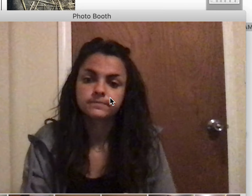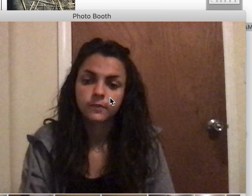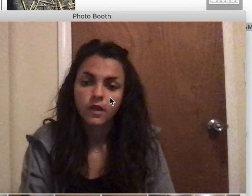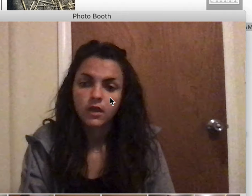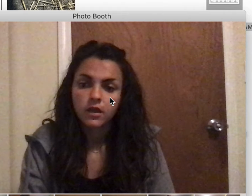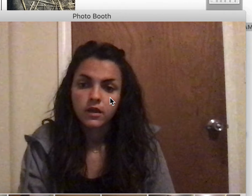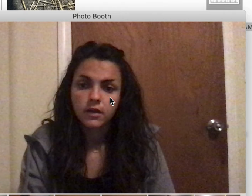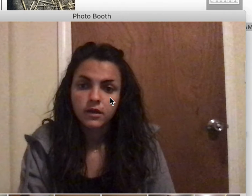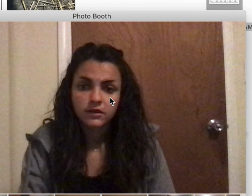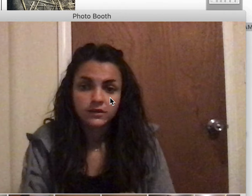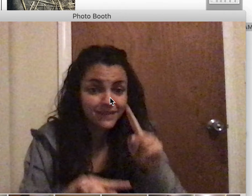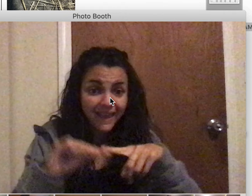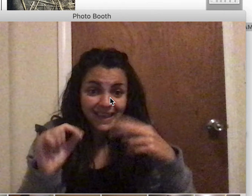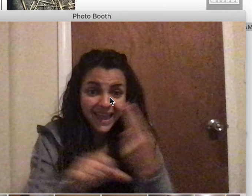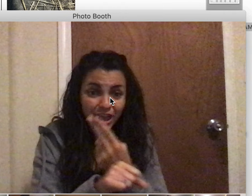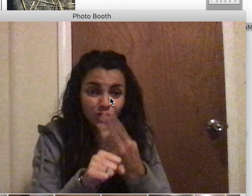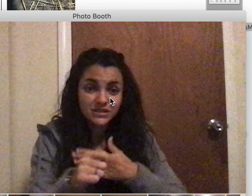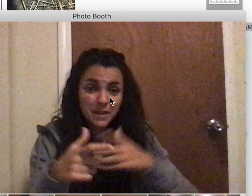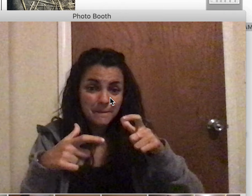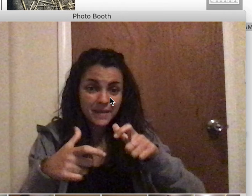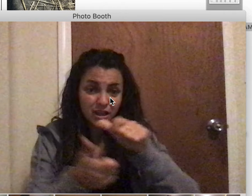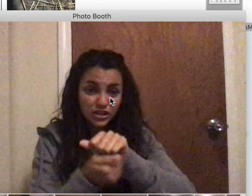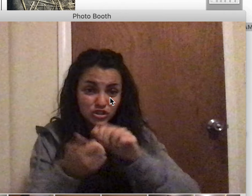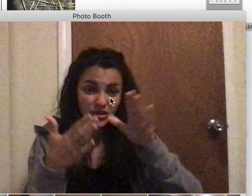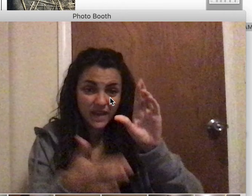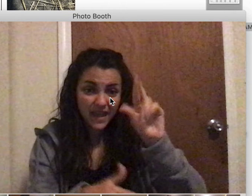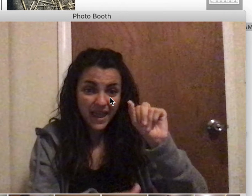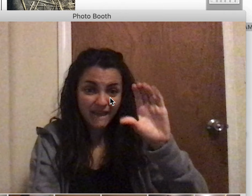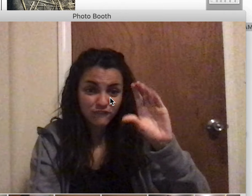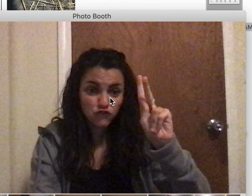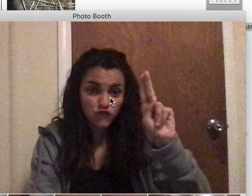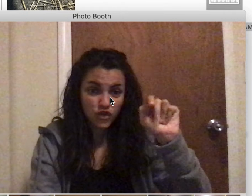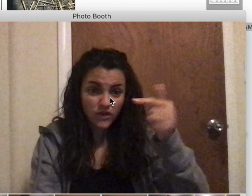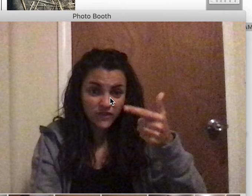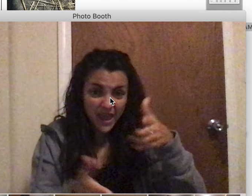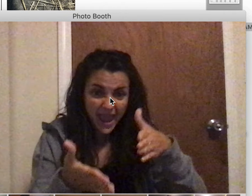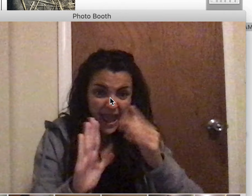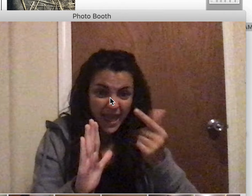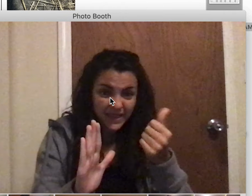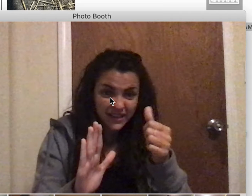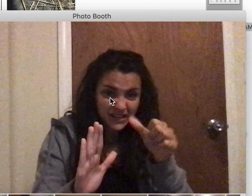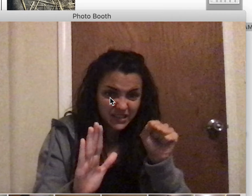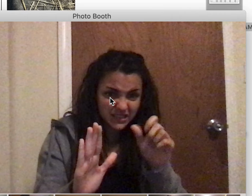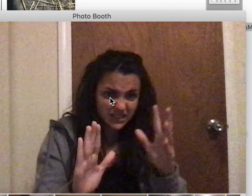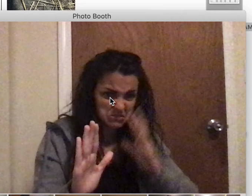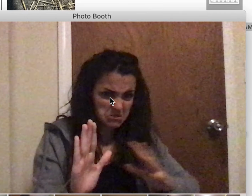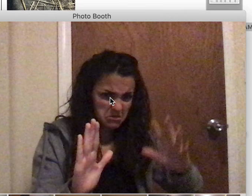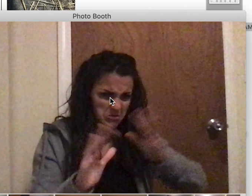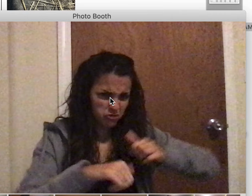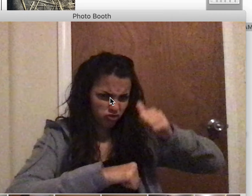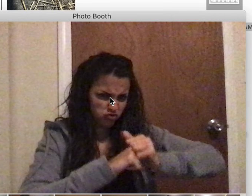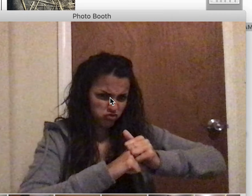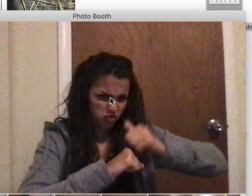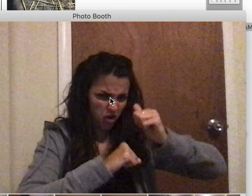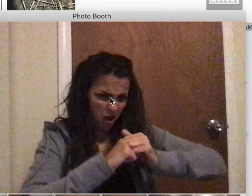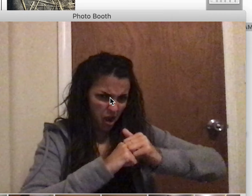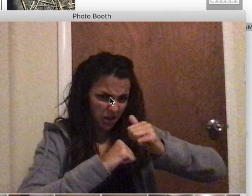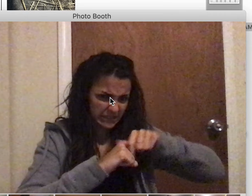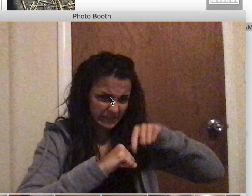Can't use my dishwasher. Fracking allows gas to be extracted from previously inaccessible rock formations more than a